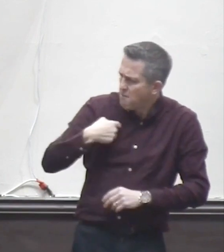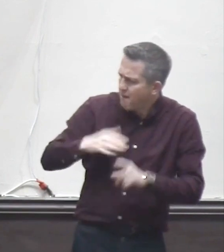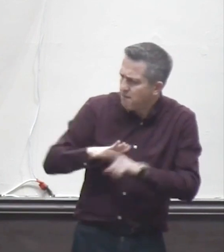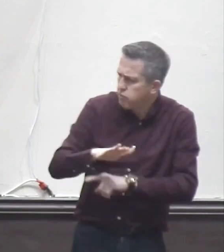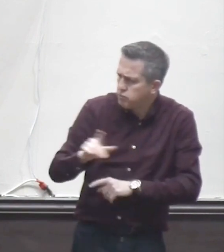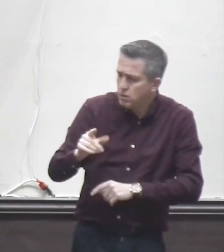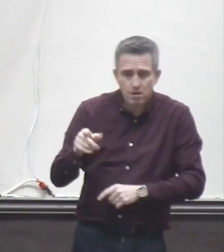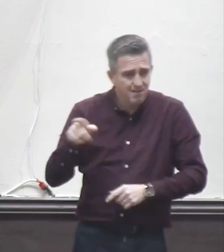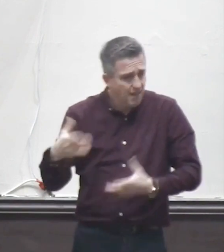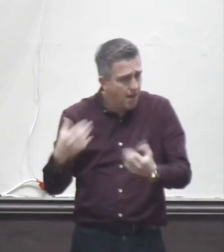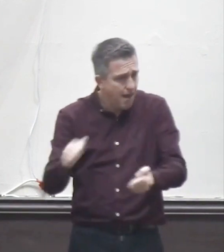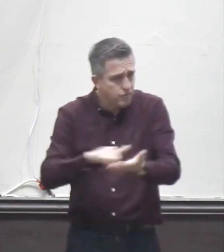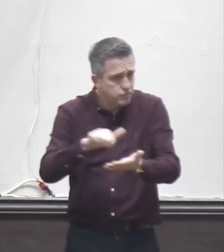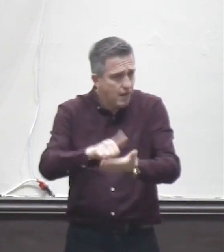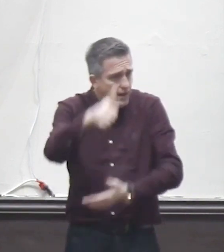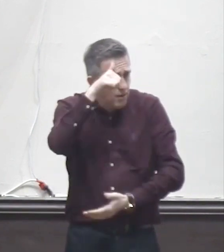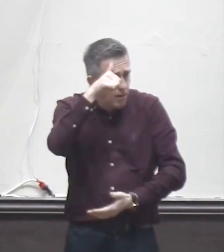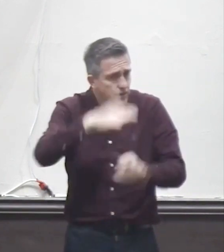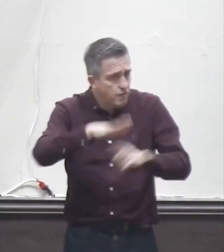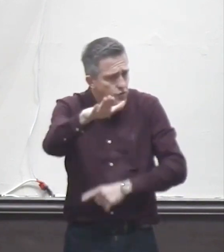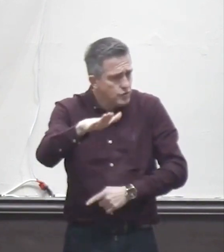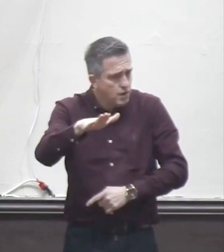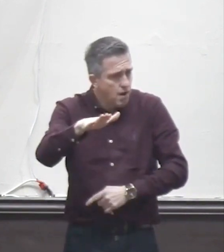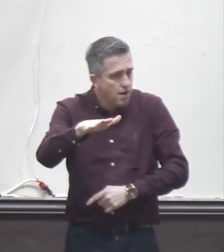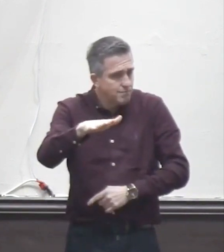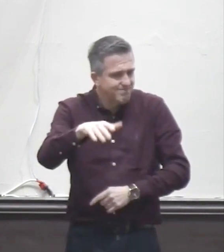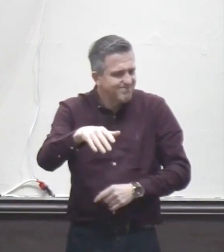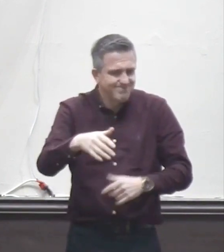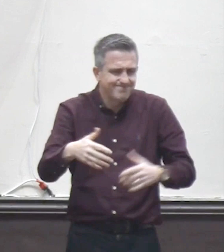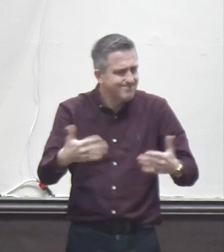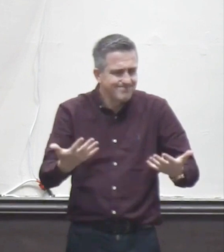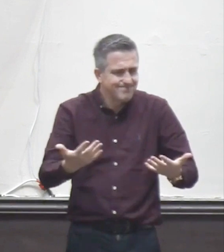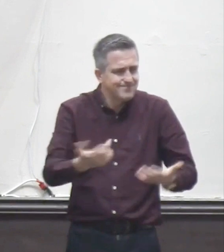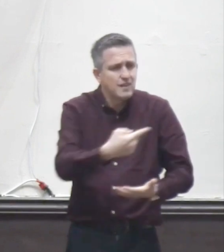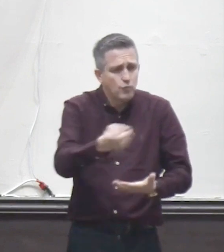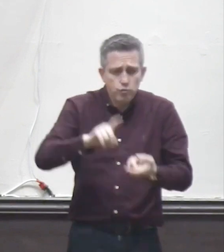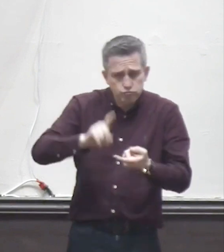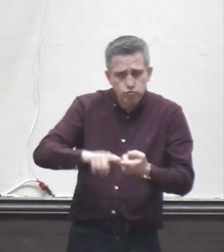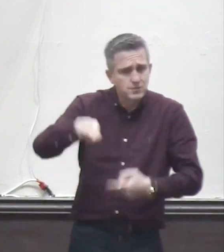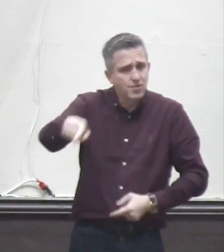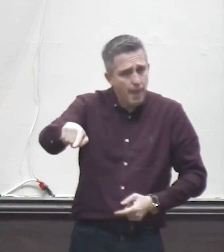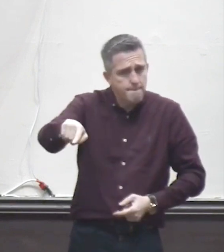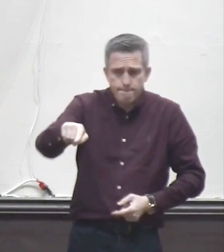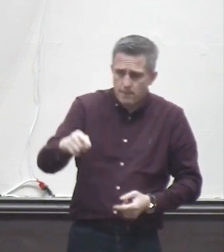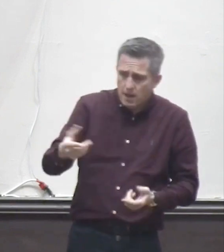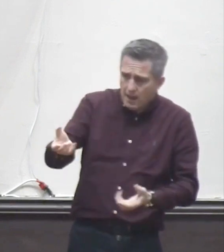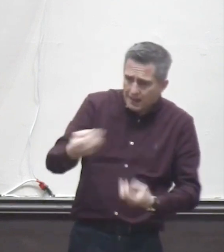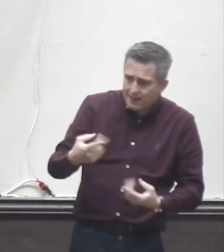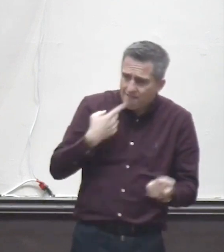does he have that knowledge of the future or not? By you trusting him and getting off the information of